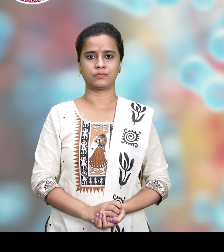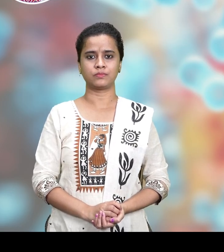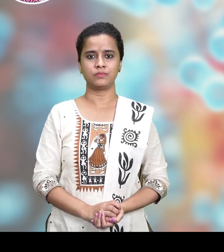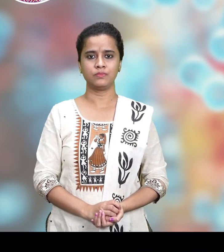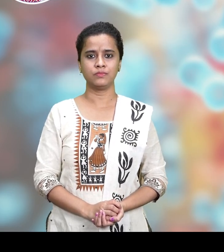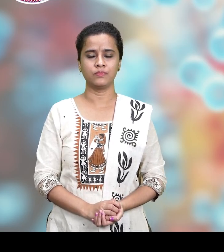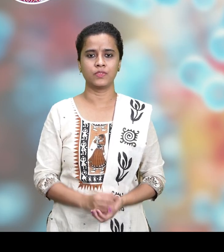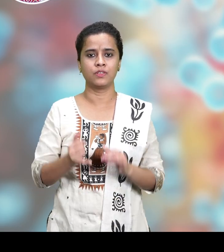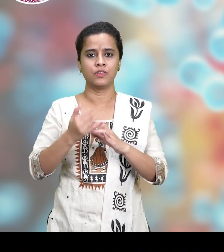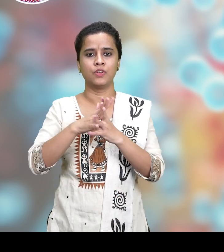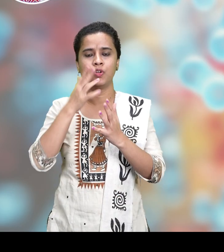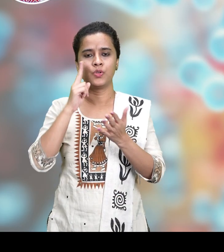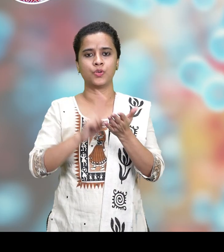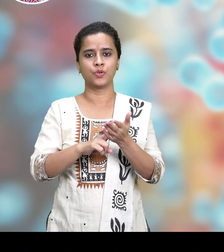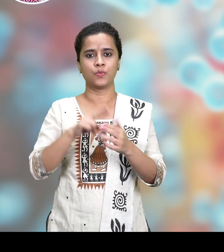Swine flu.